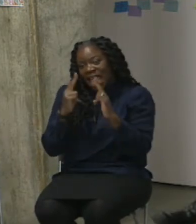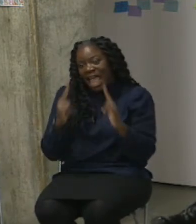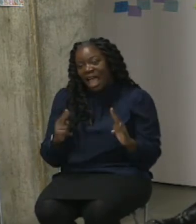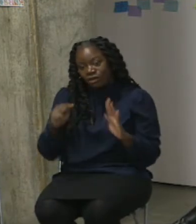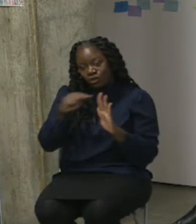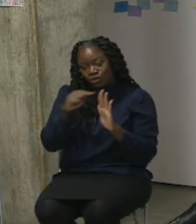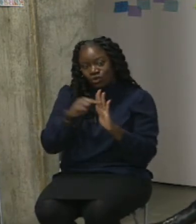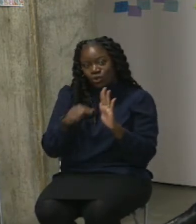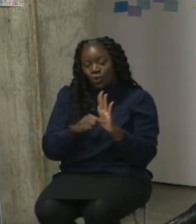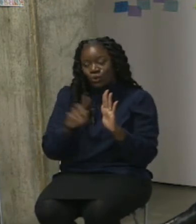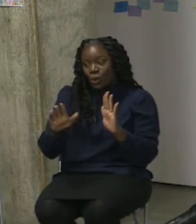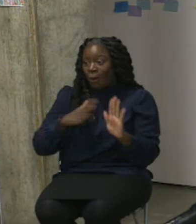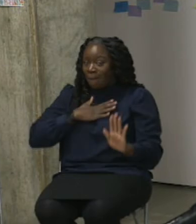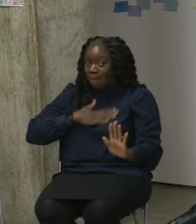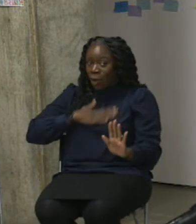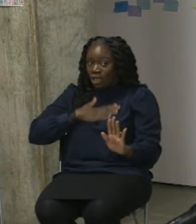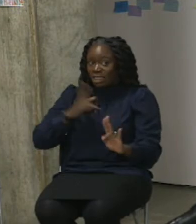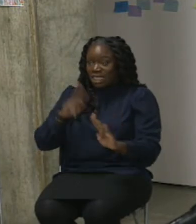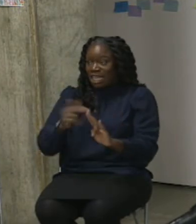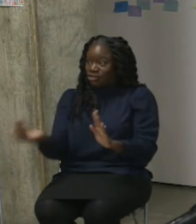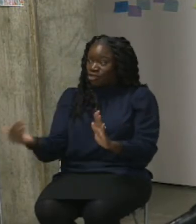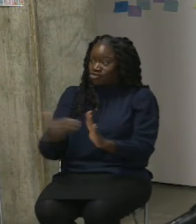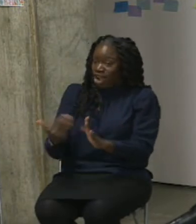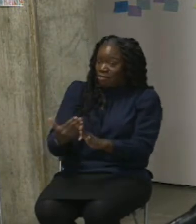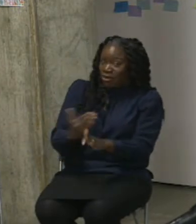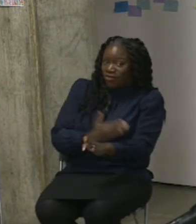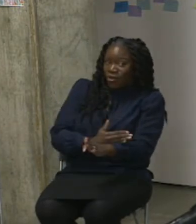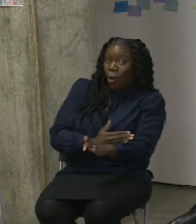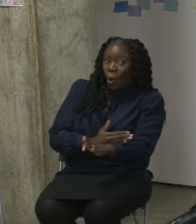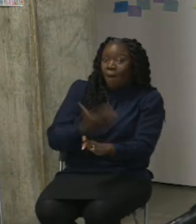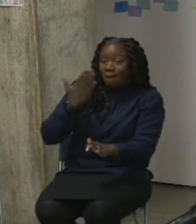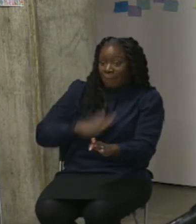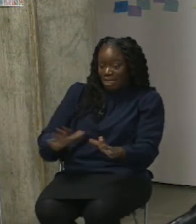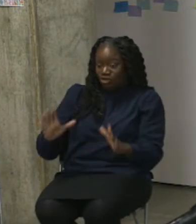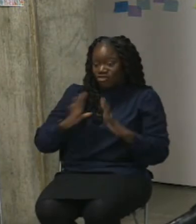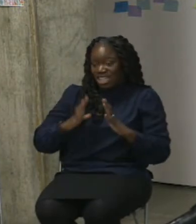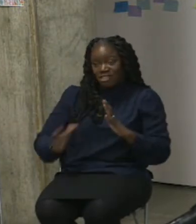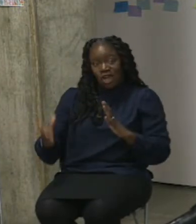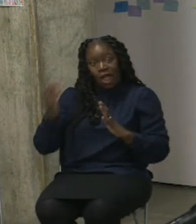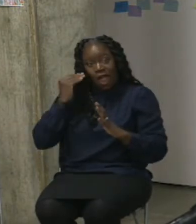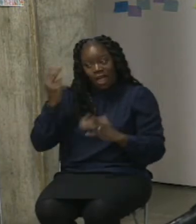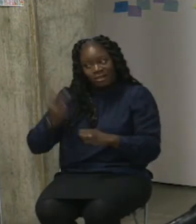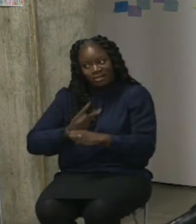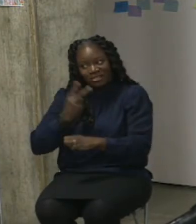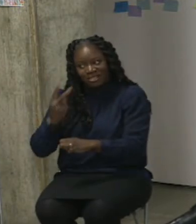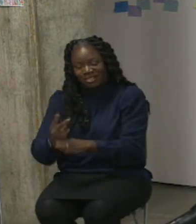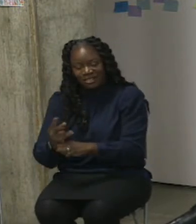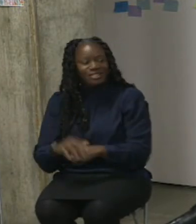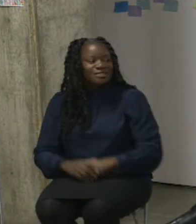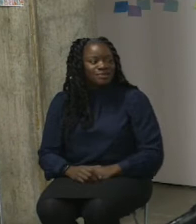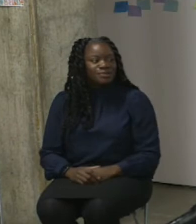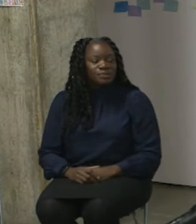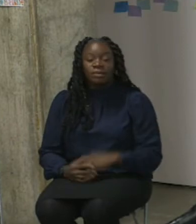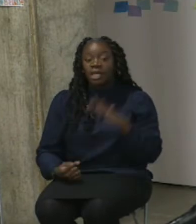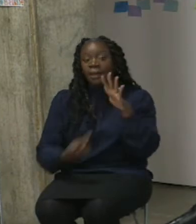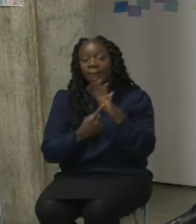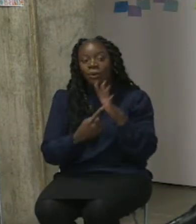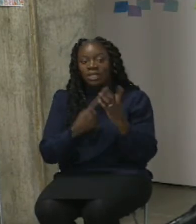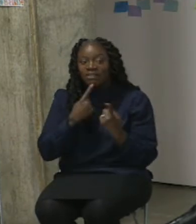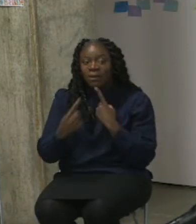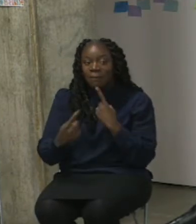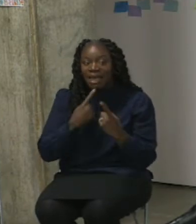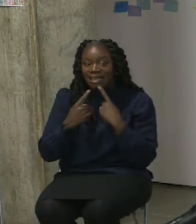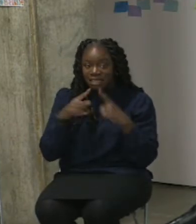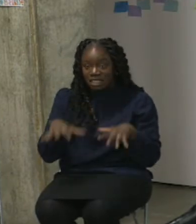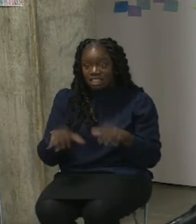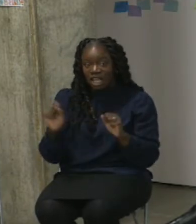so apologies if you've come before and heard all of this already. But very important information,